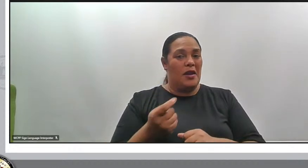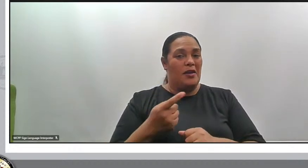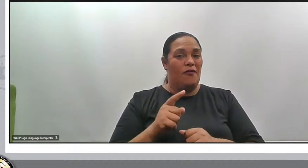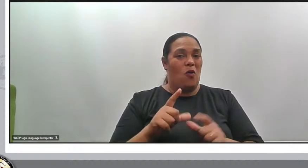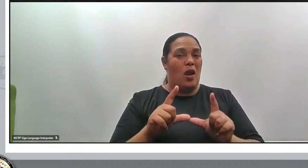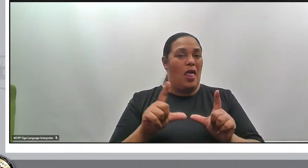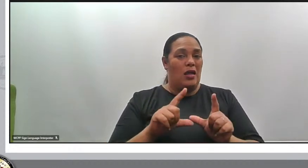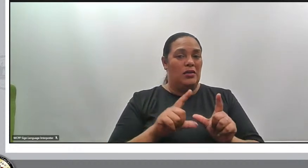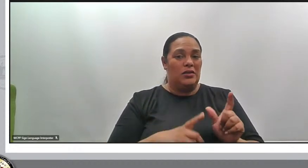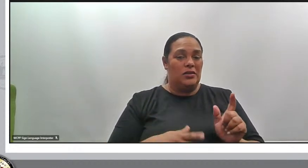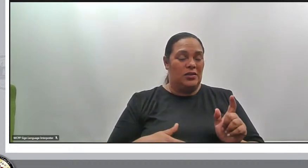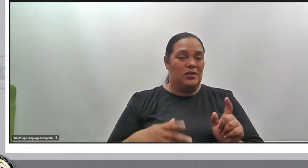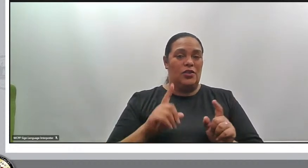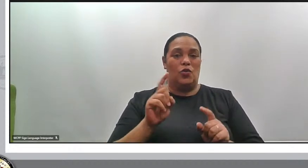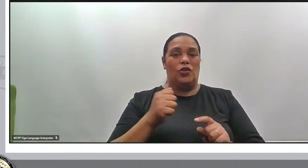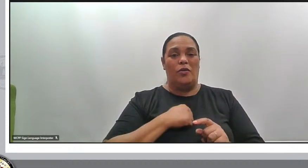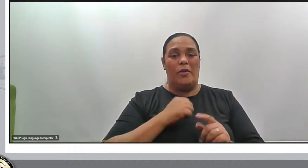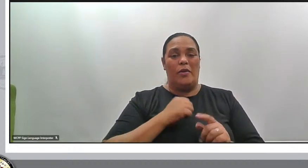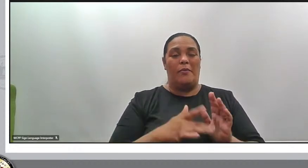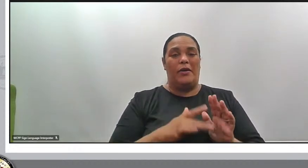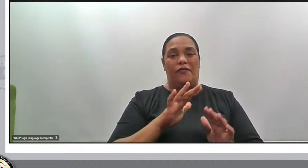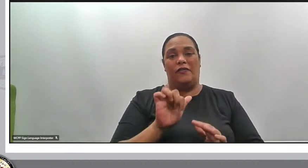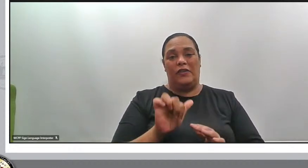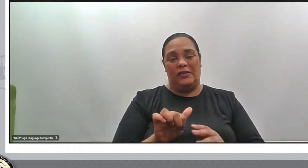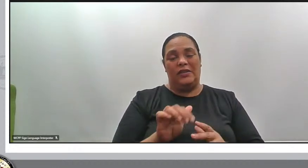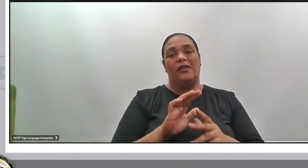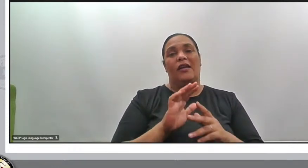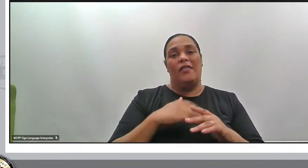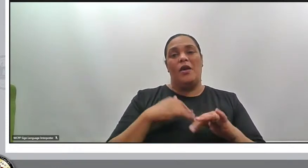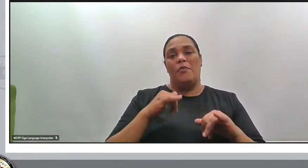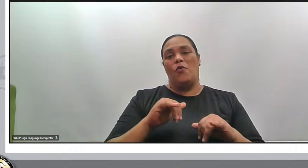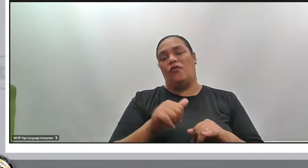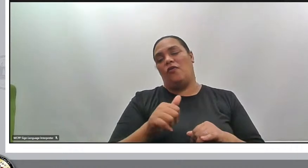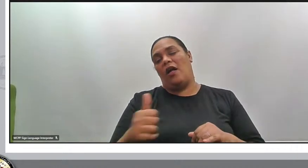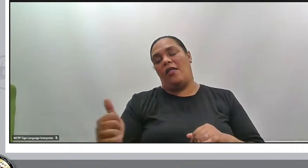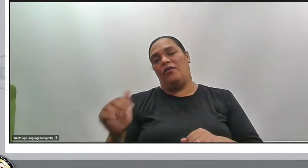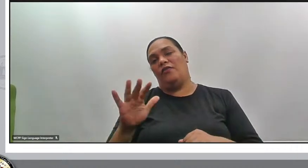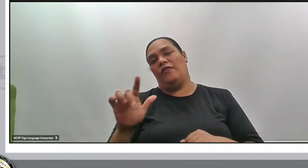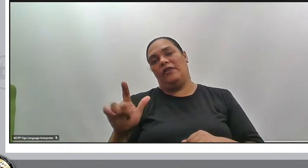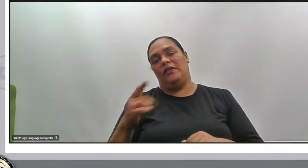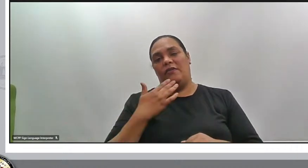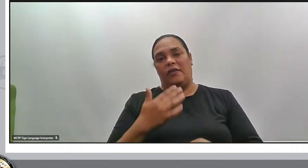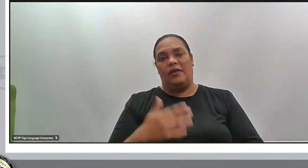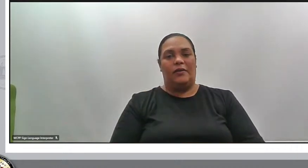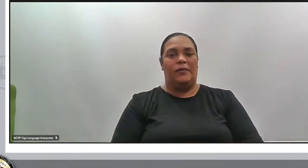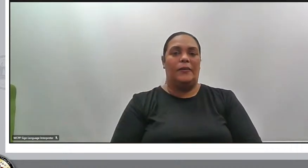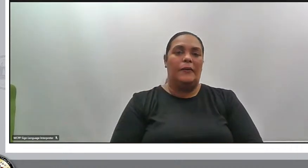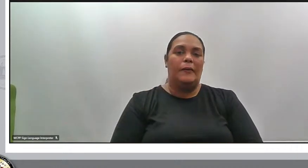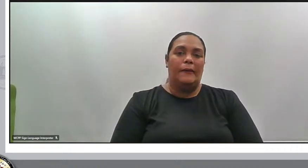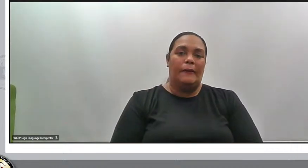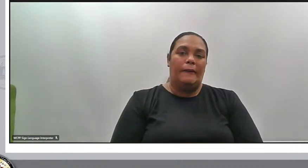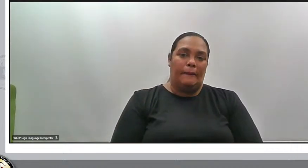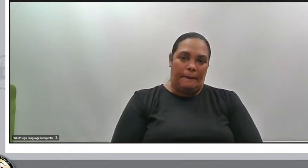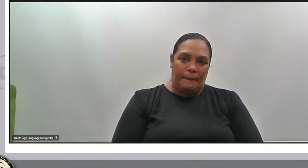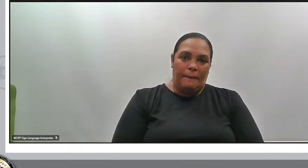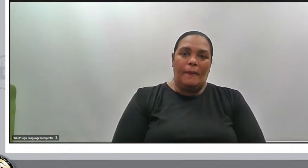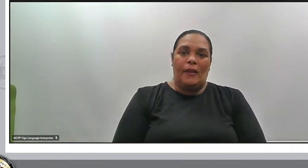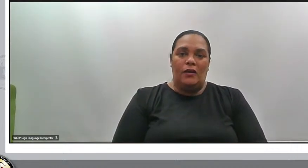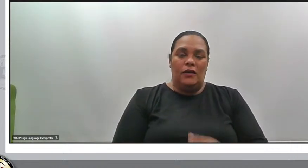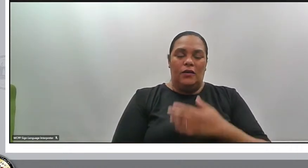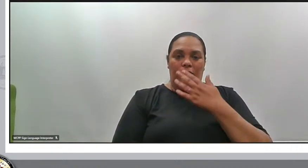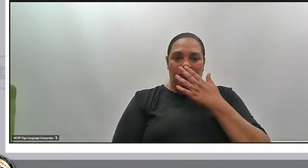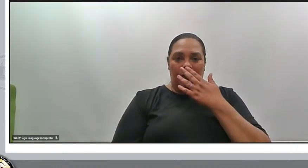license? That's my question on page 56, and I'll wait for the others on page 57, Chair. Thank you very much,